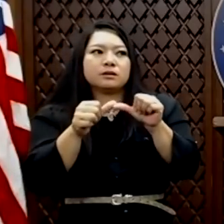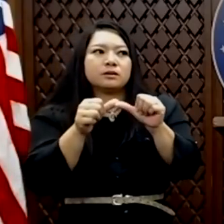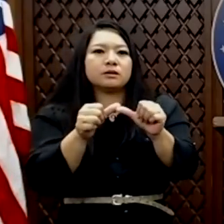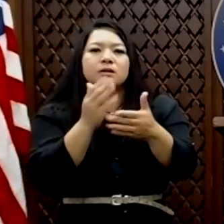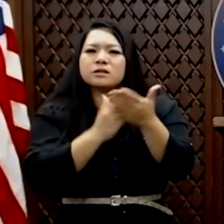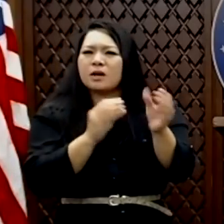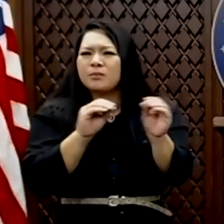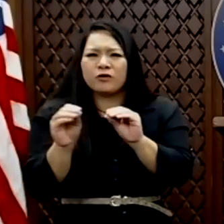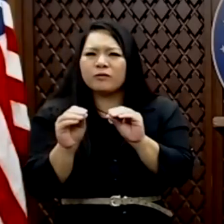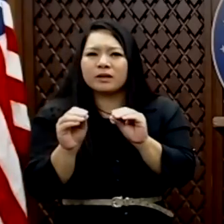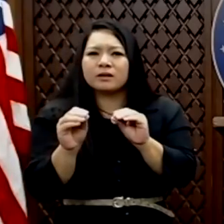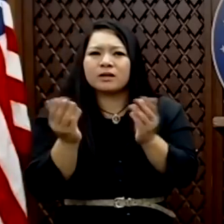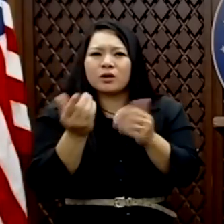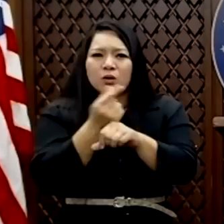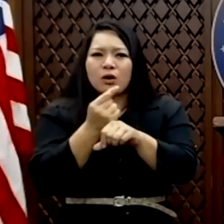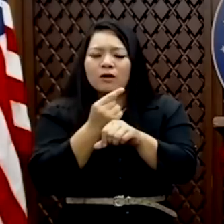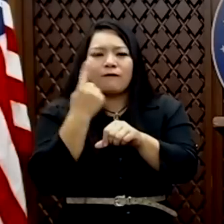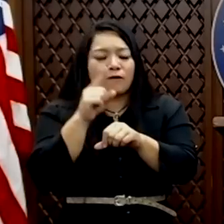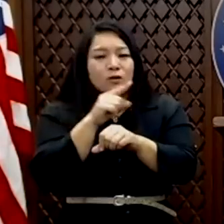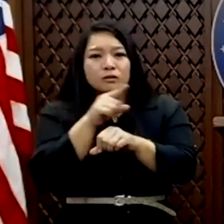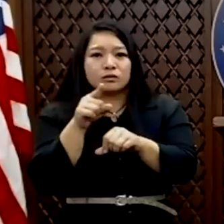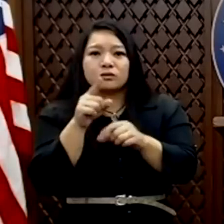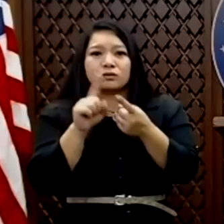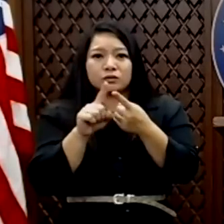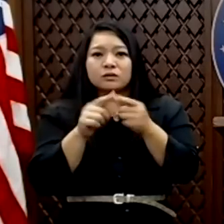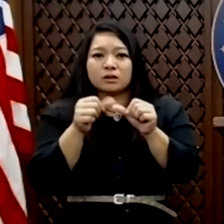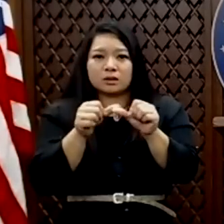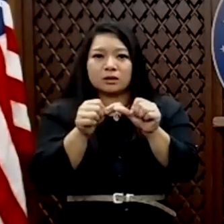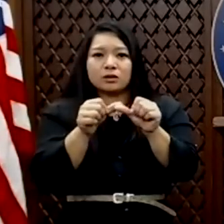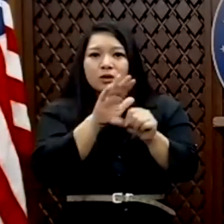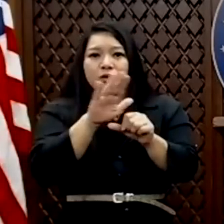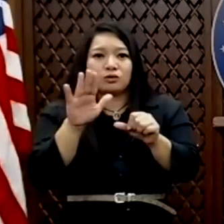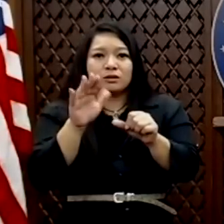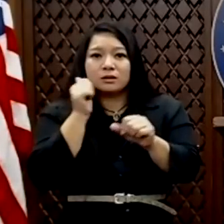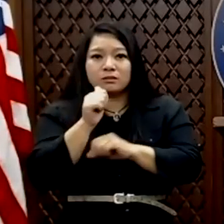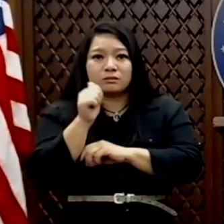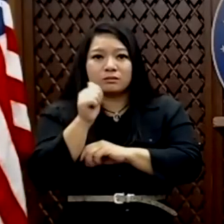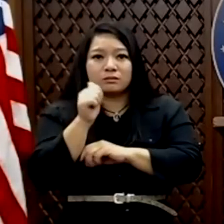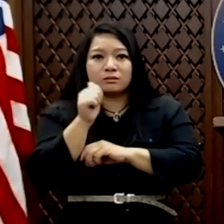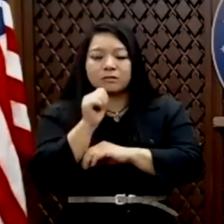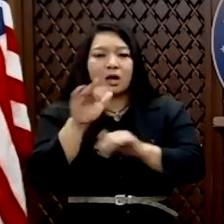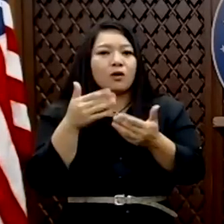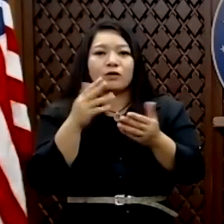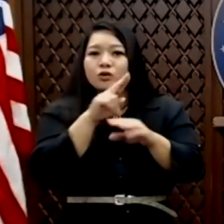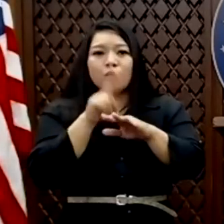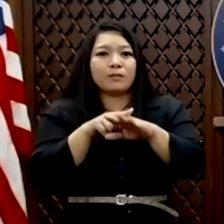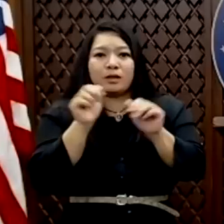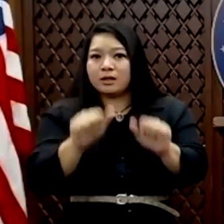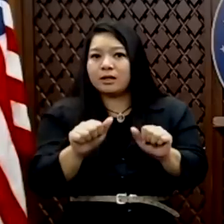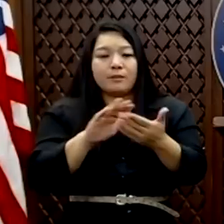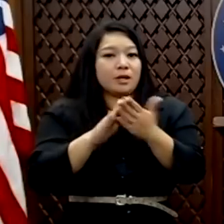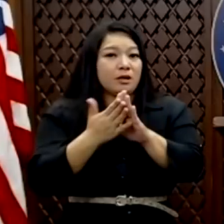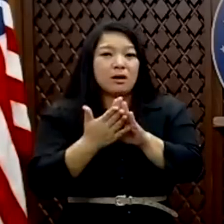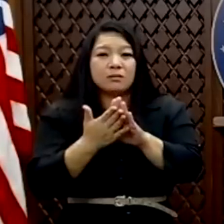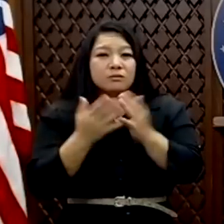some movement in order for you to continue on with your daily, however normal it can be in